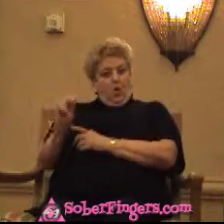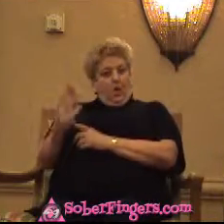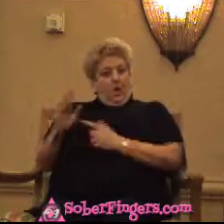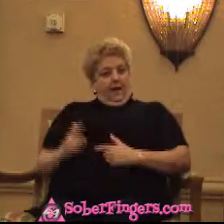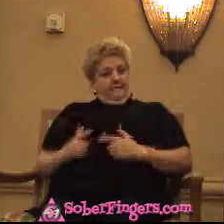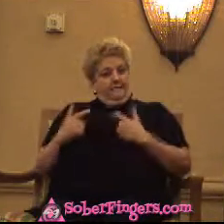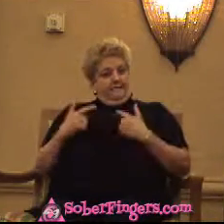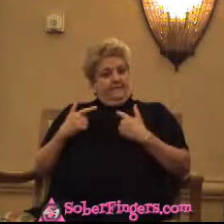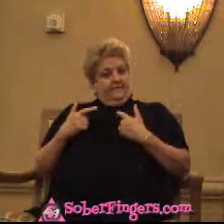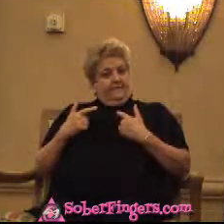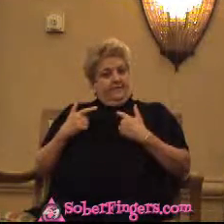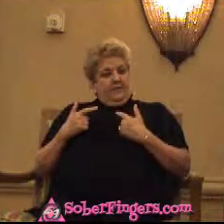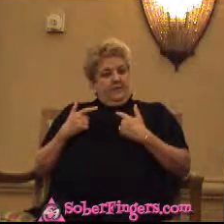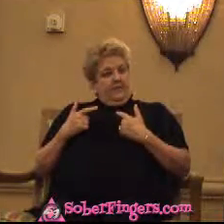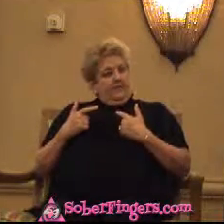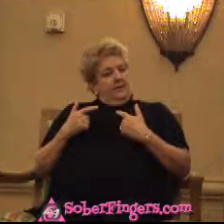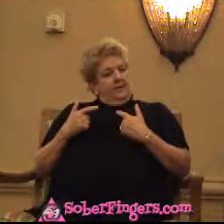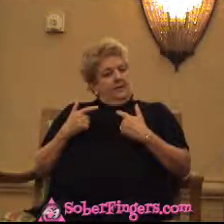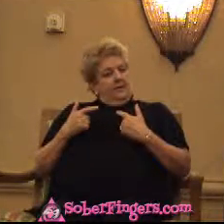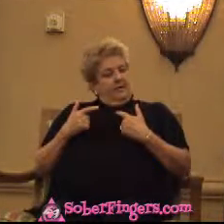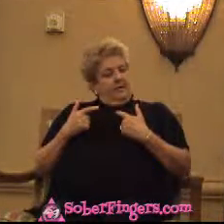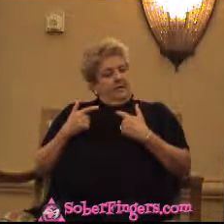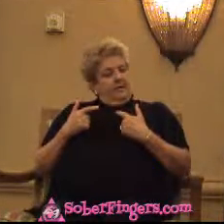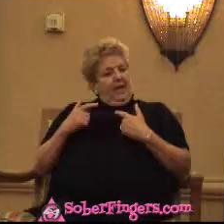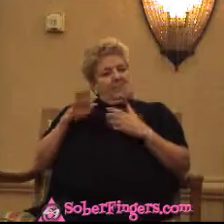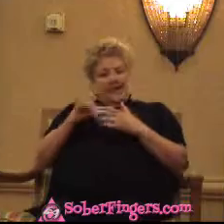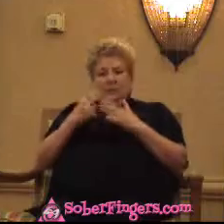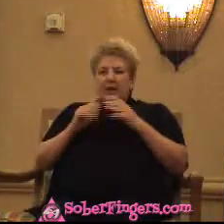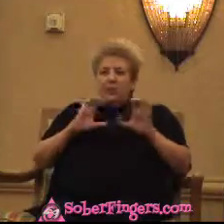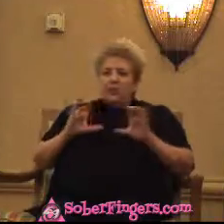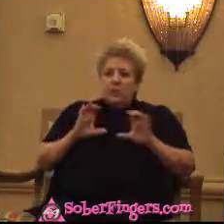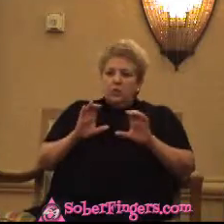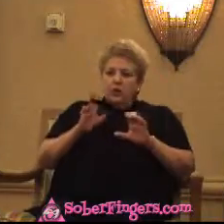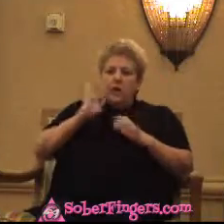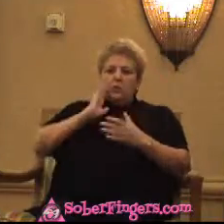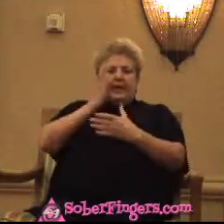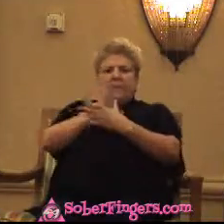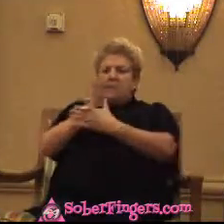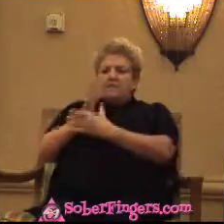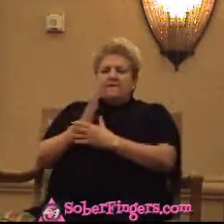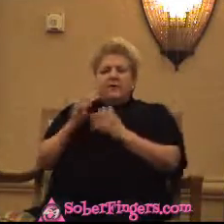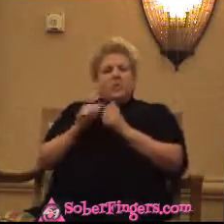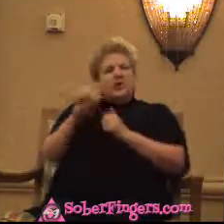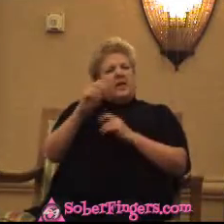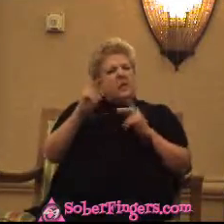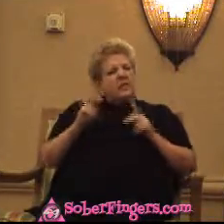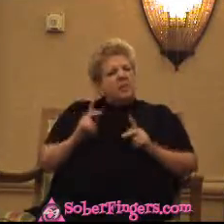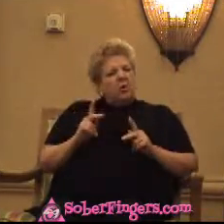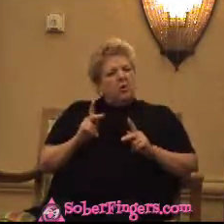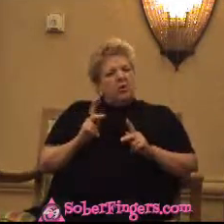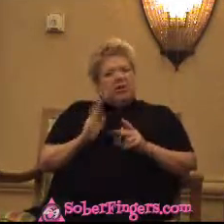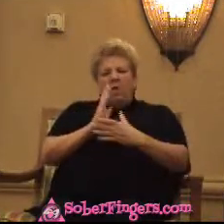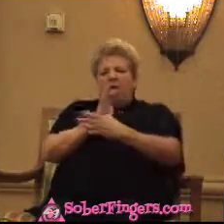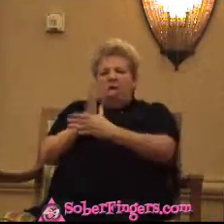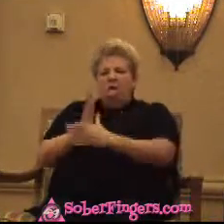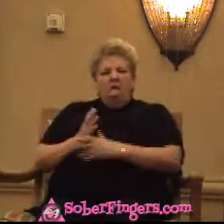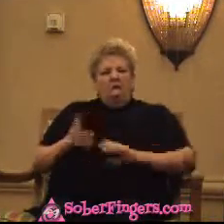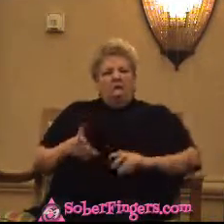I'm interfering with the life of other people, a lot of other people, including my kids and my wife. And when I do that, it